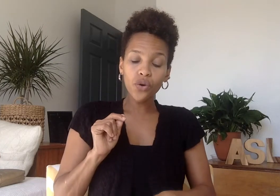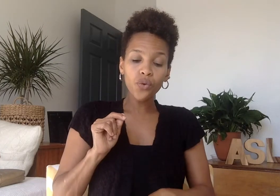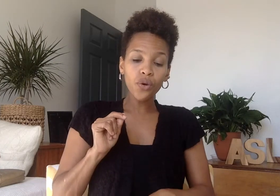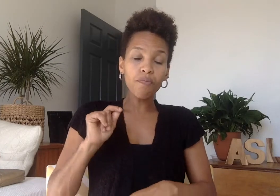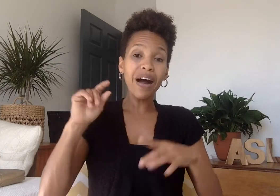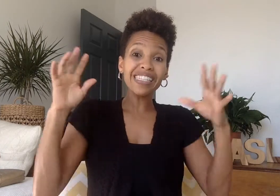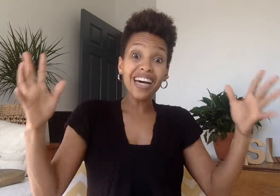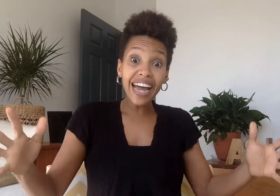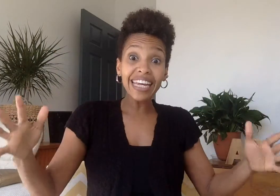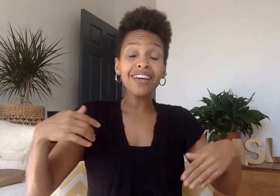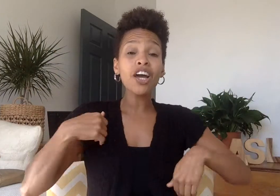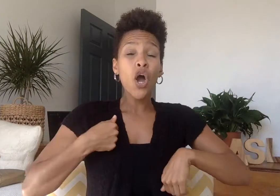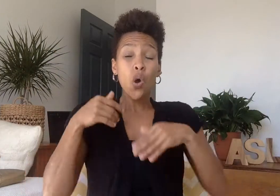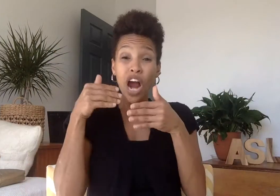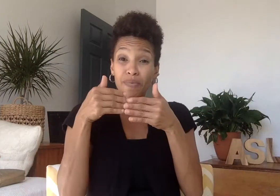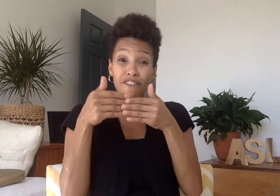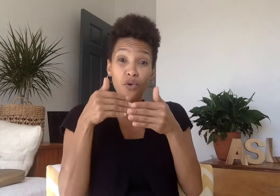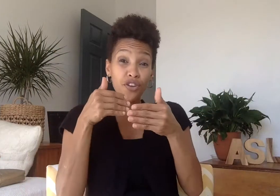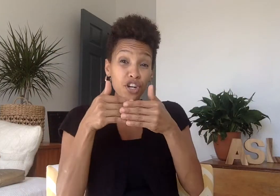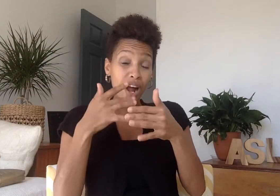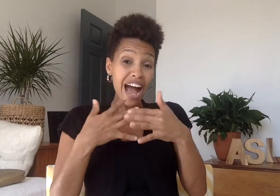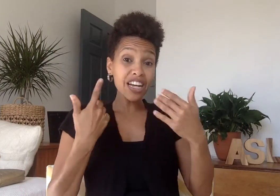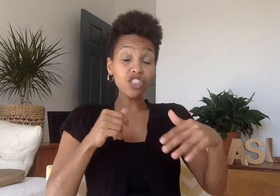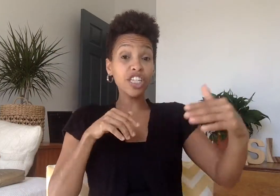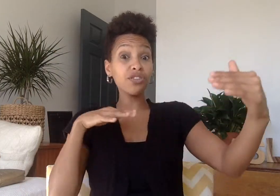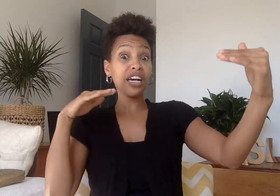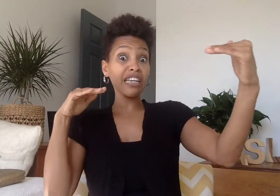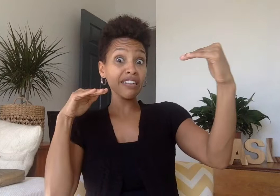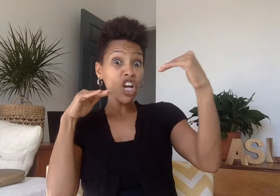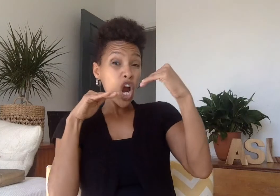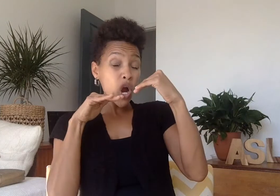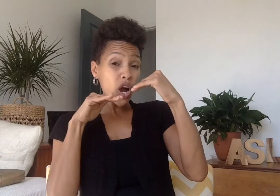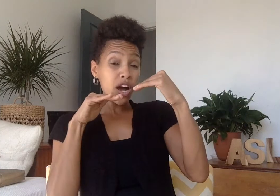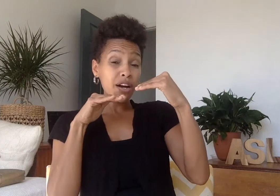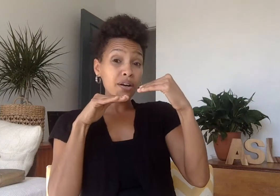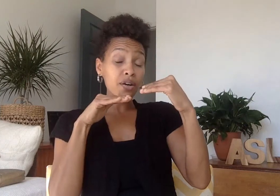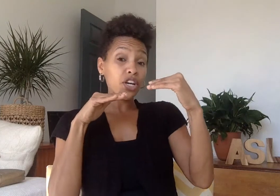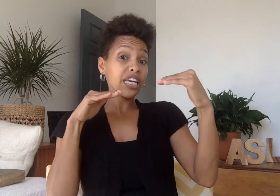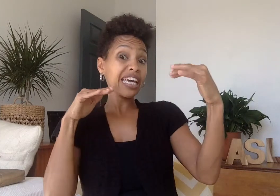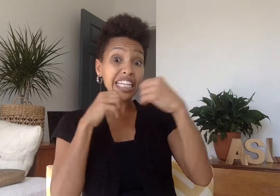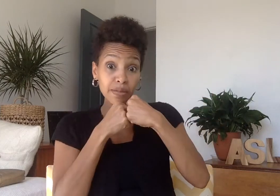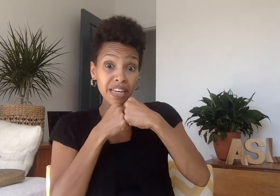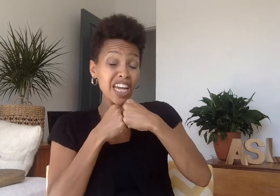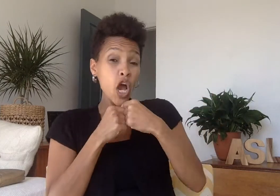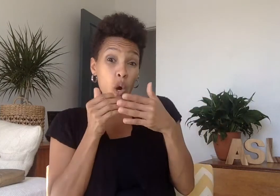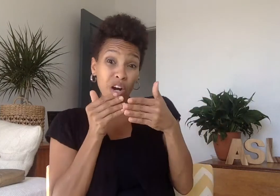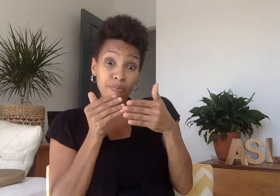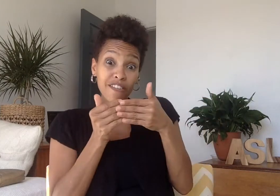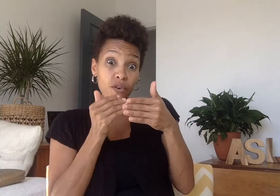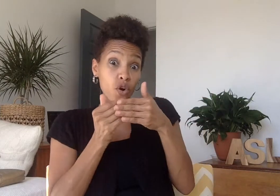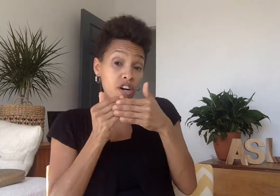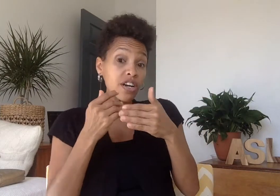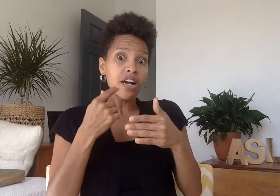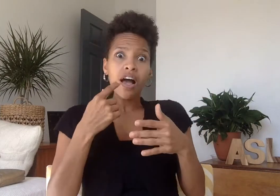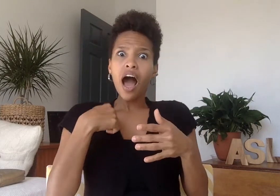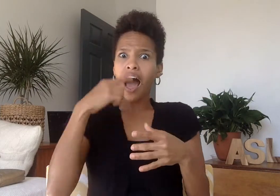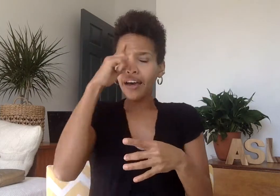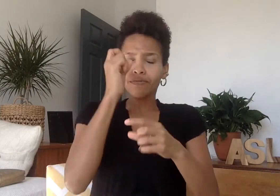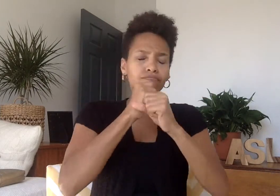So by signing right before the crash, like you're signing hit, he hits me right before I